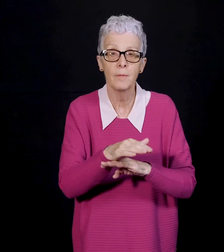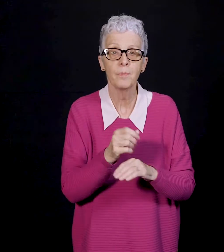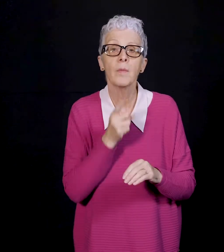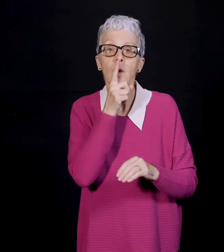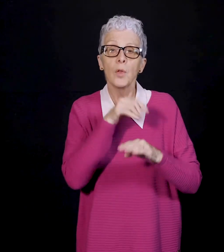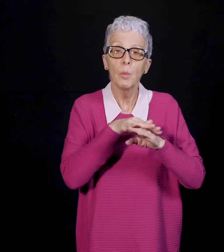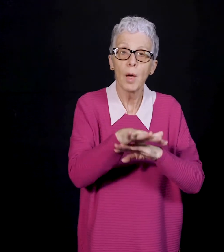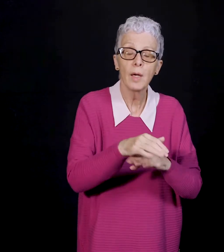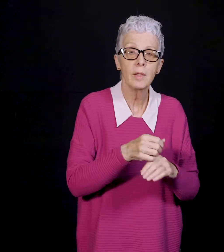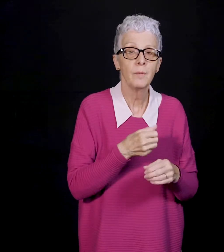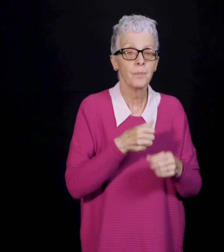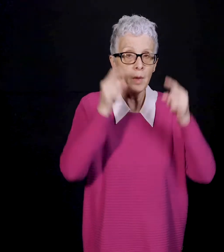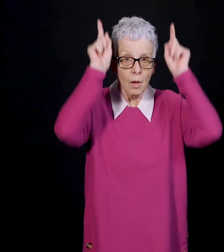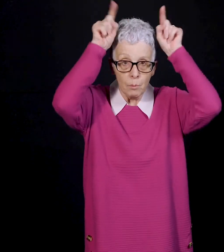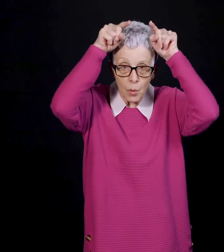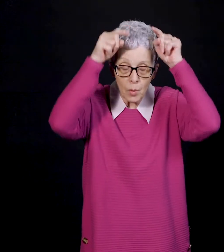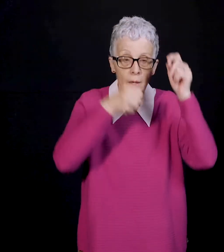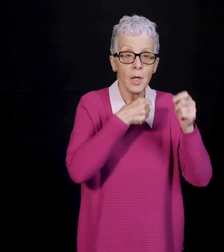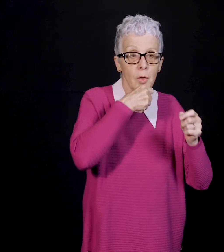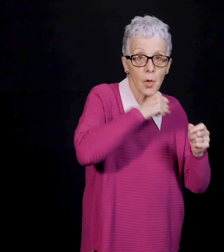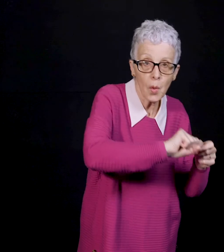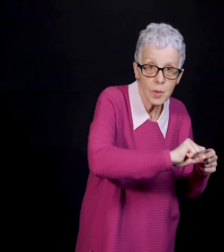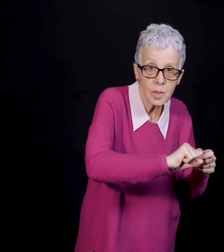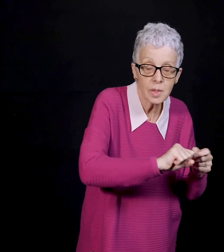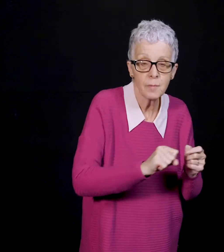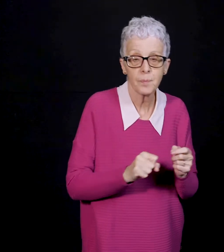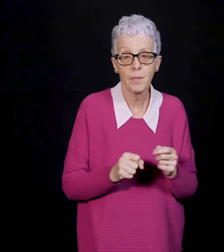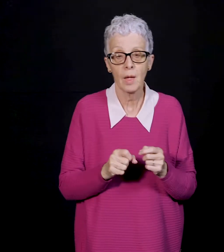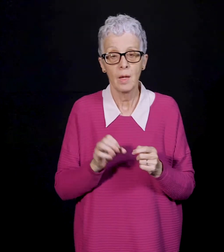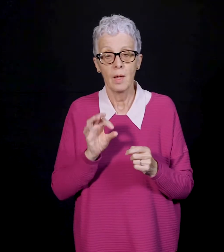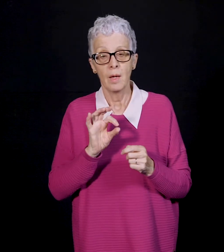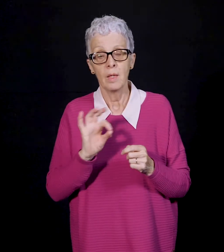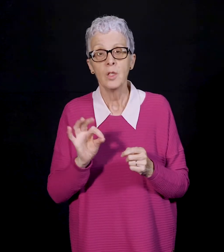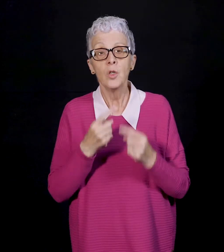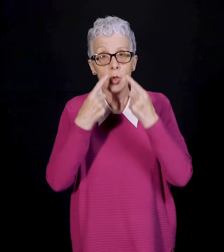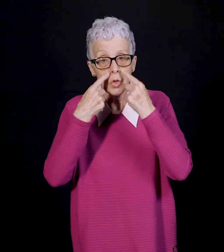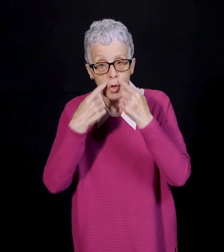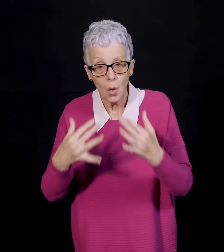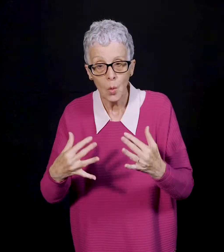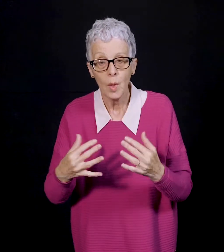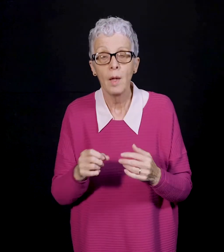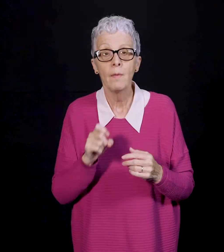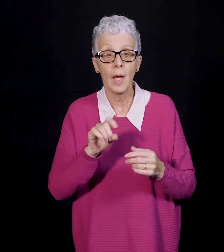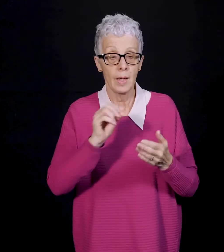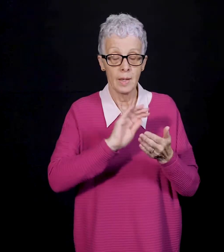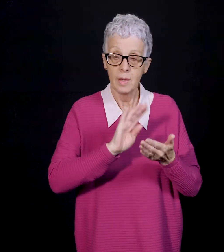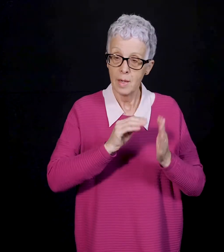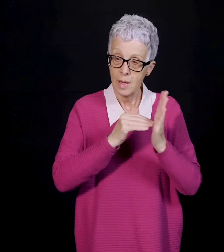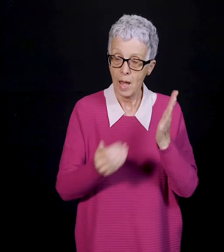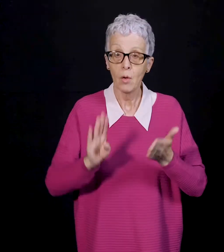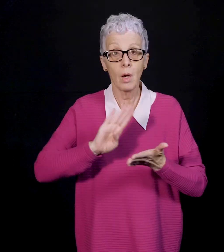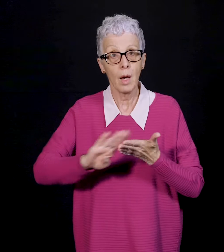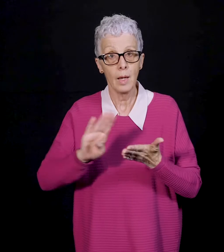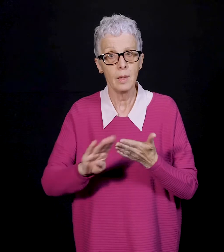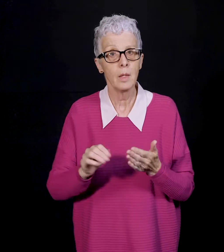goats and the ashes of a heifer sprinkled on those who are ceremonially unclean sanctify them so that they are outwardly clean. How much more then will